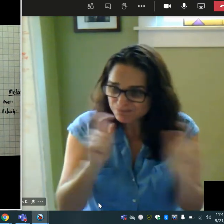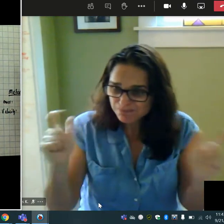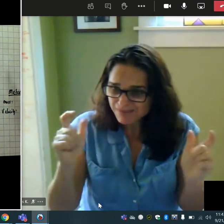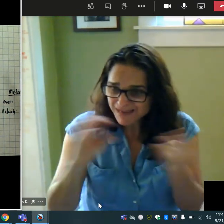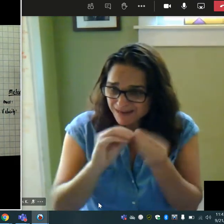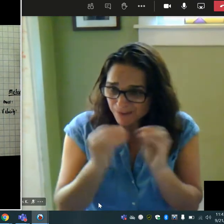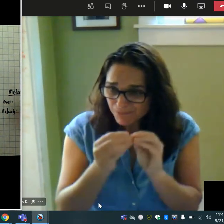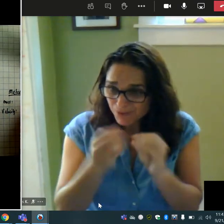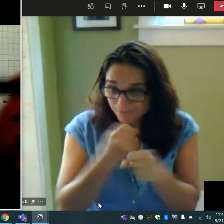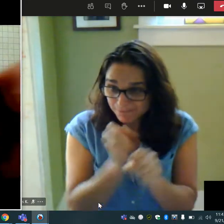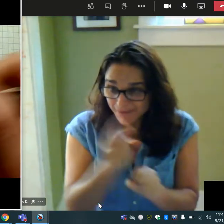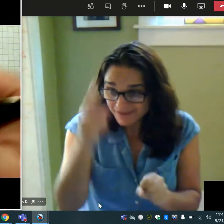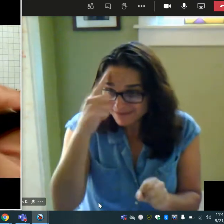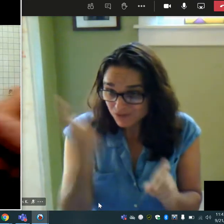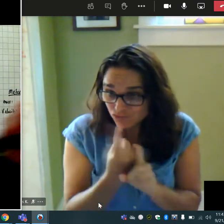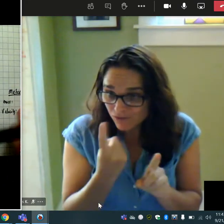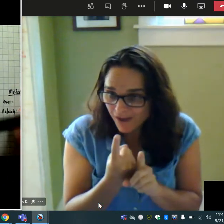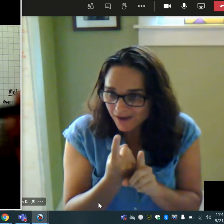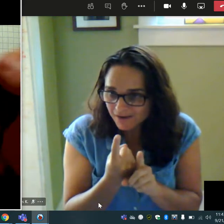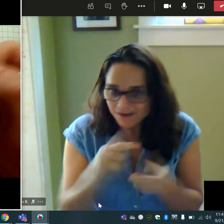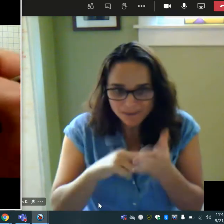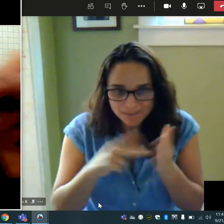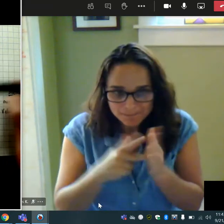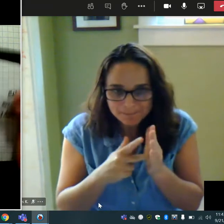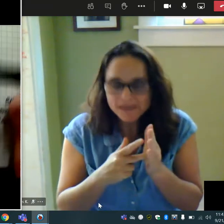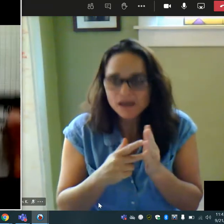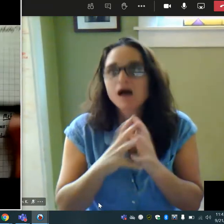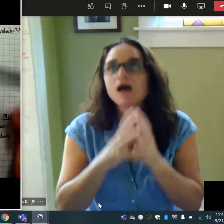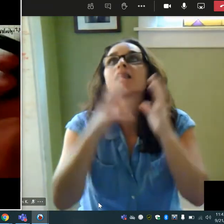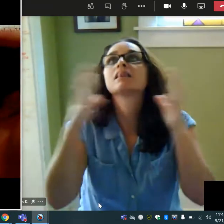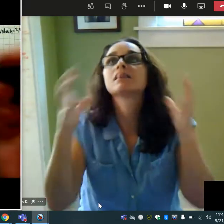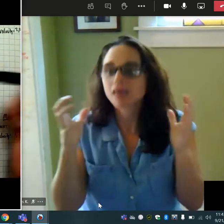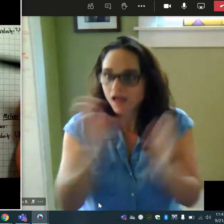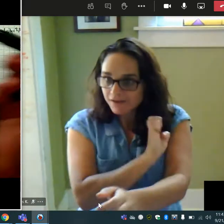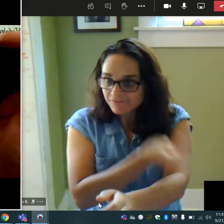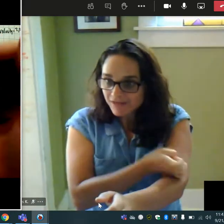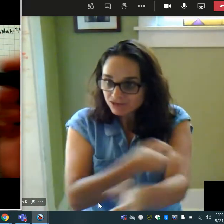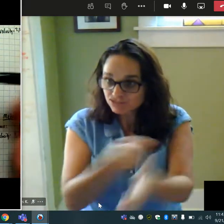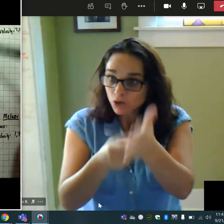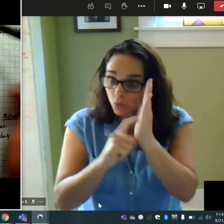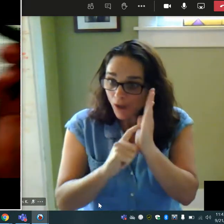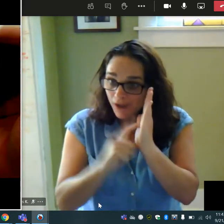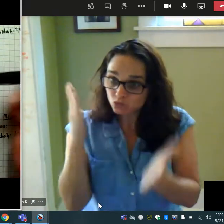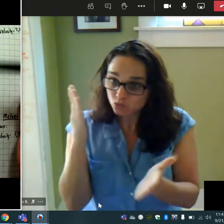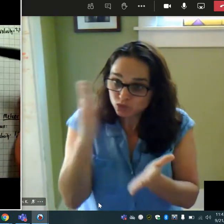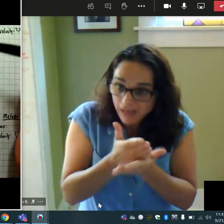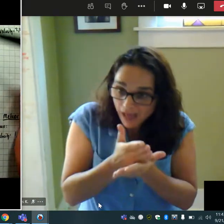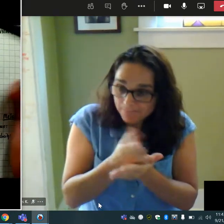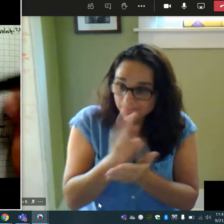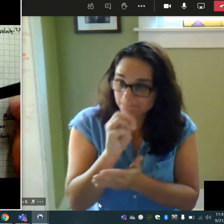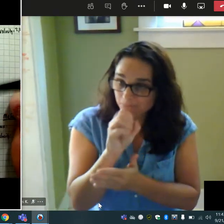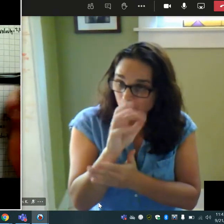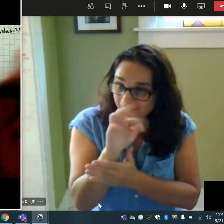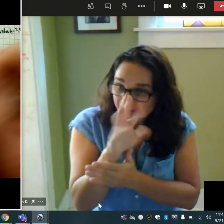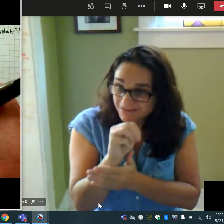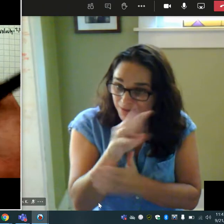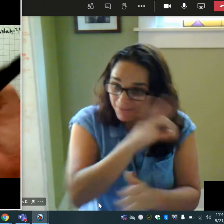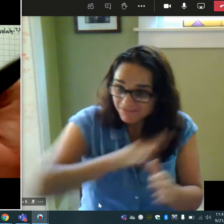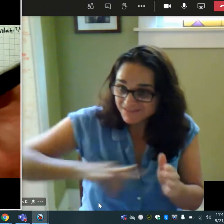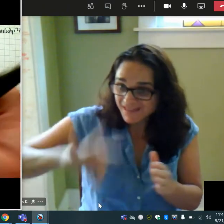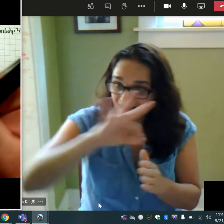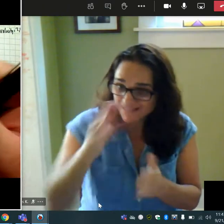sense. It would take a lot of energy to slow down or to stop the momentum of a satellite. So these